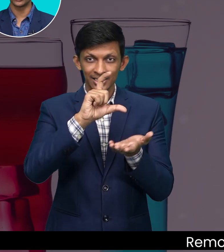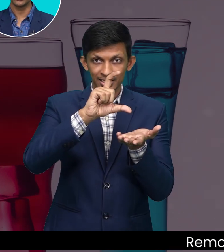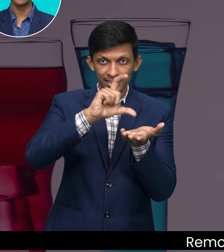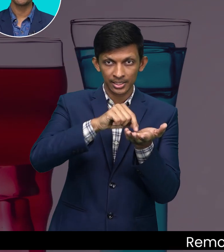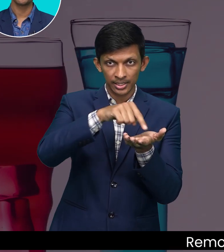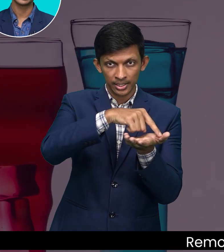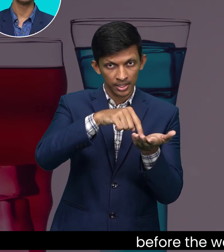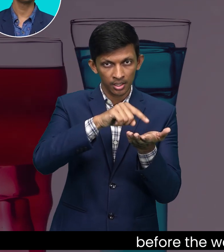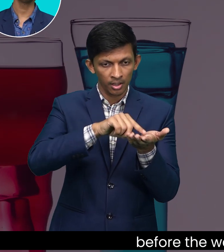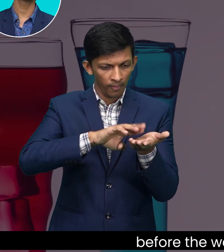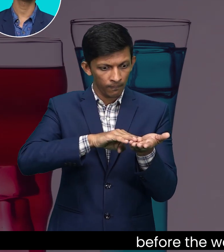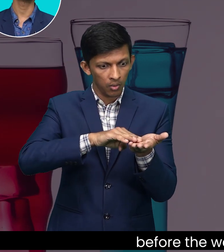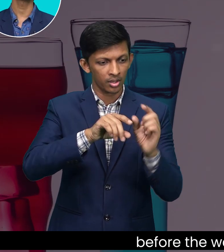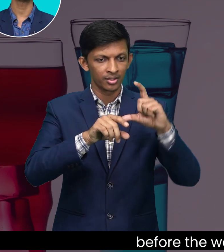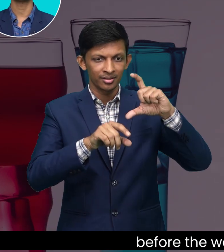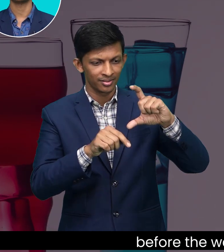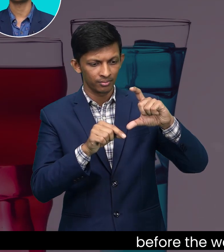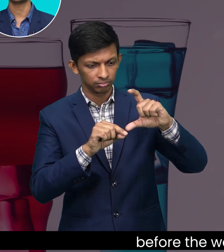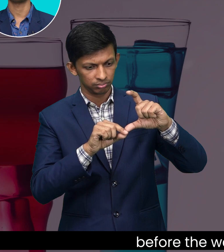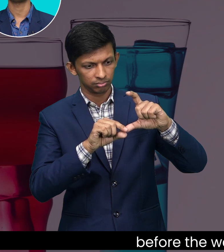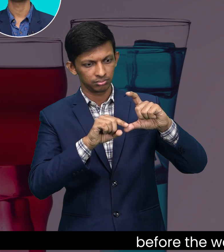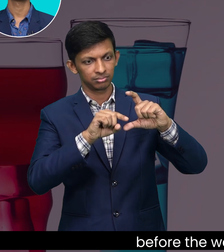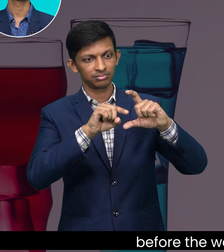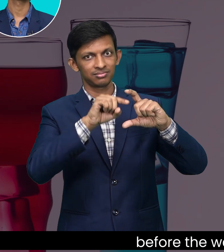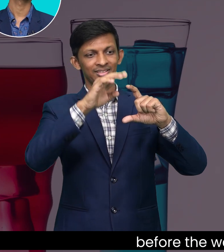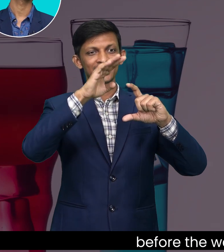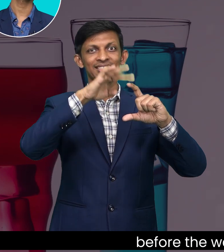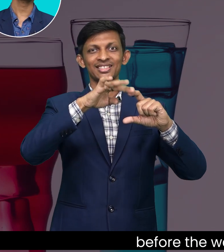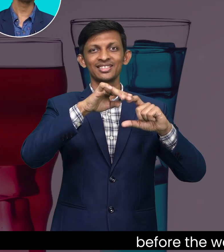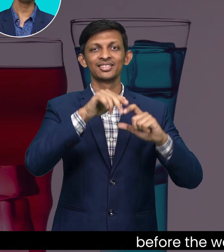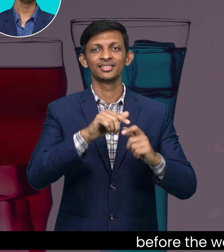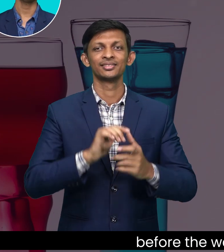Remove the chalk before the water reaches its top.